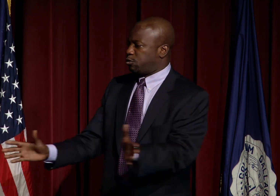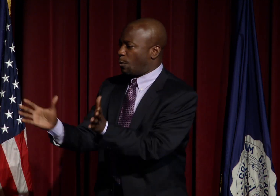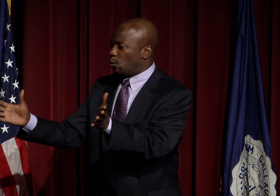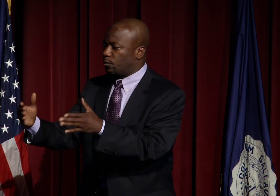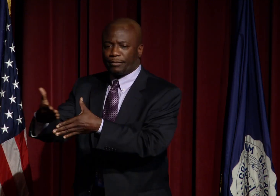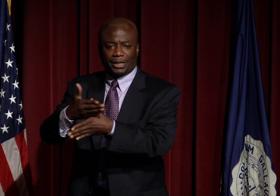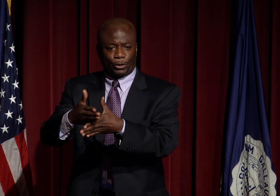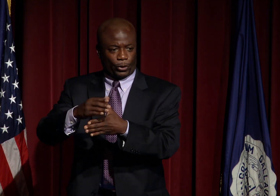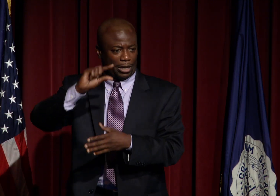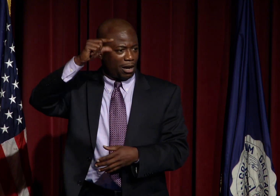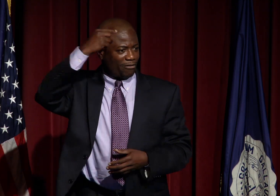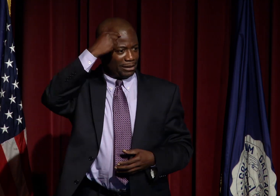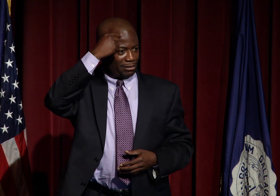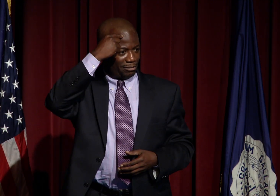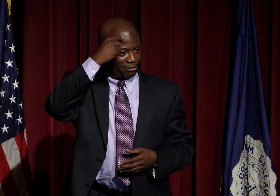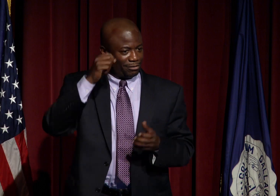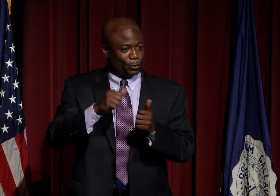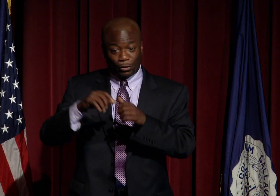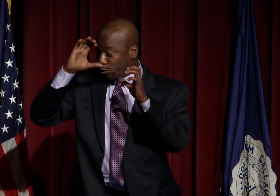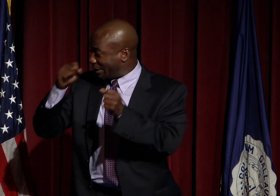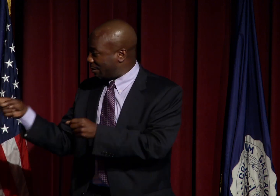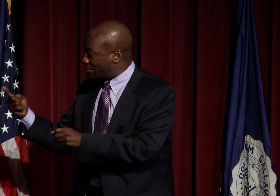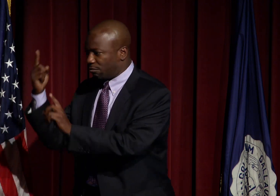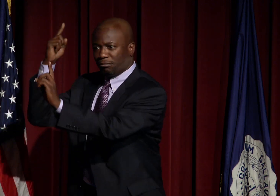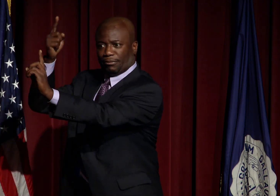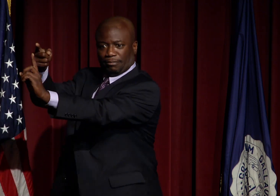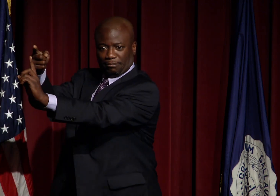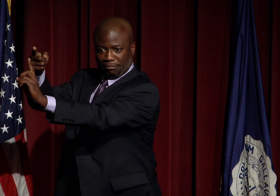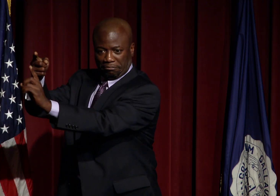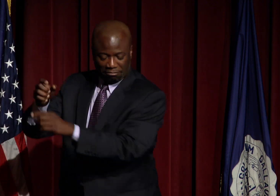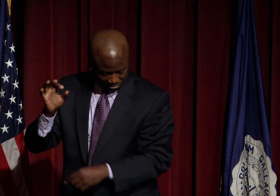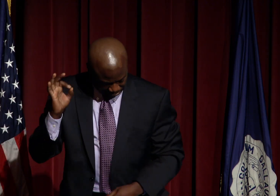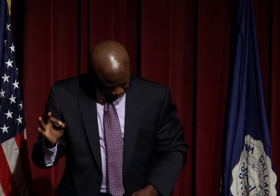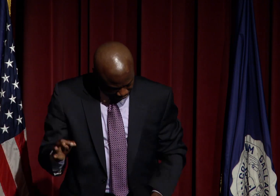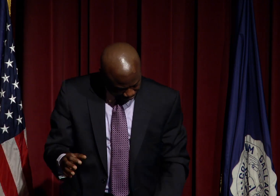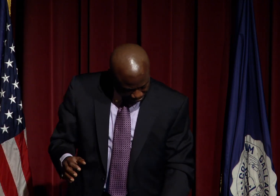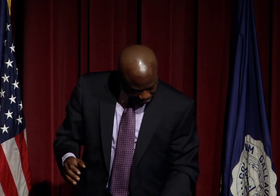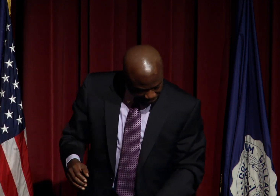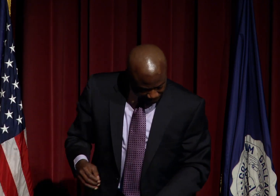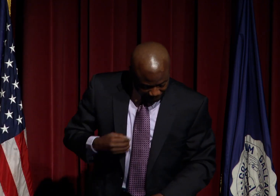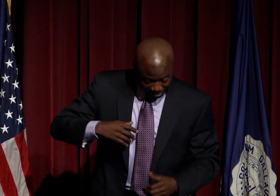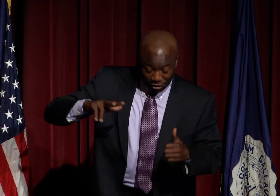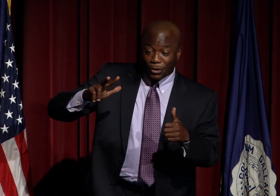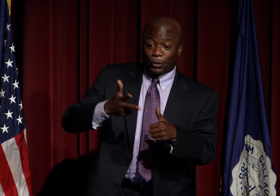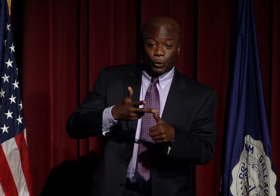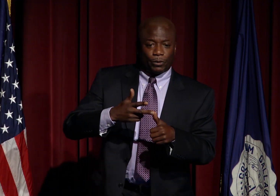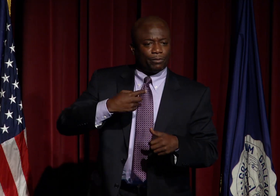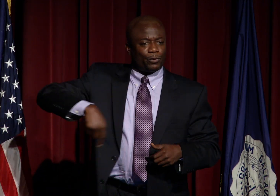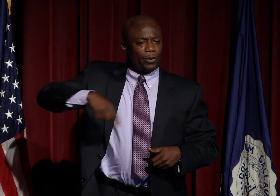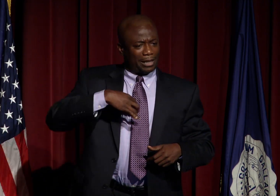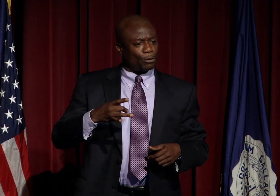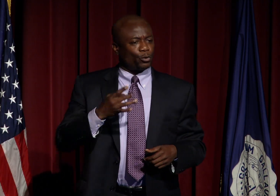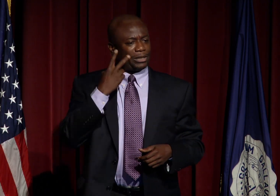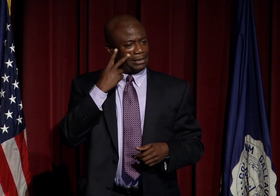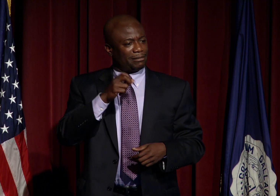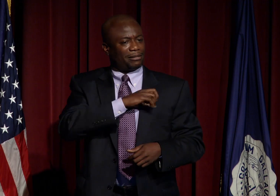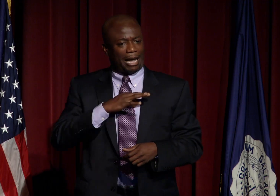we are here to promote this notion of shared governance, as was also mentioned by Dr. Hurwitz in his remarks. And